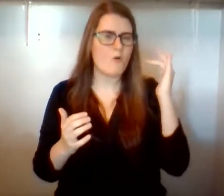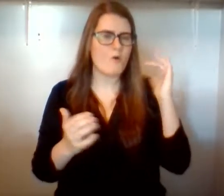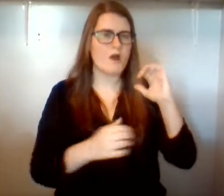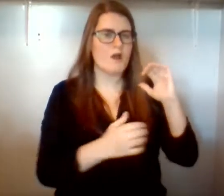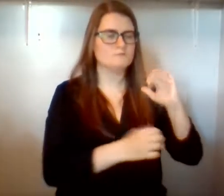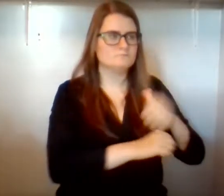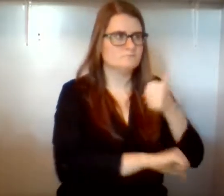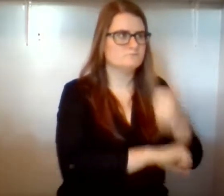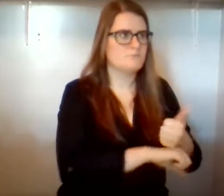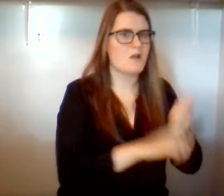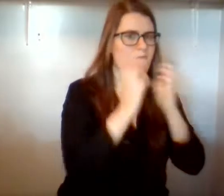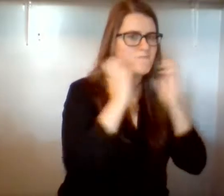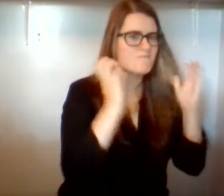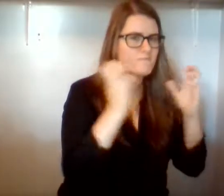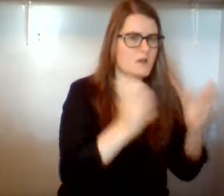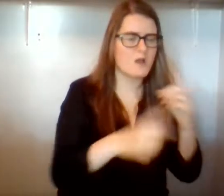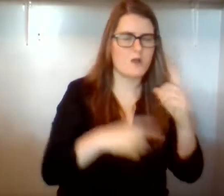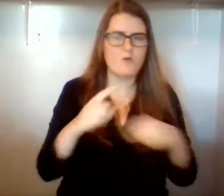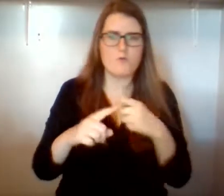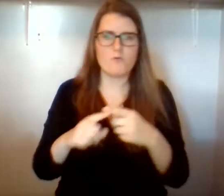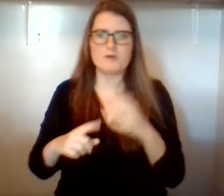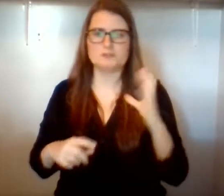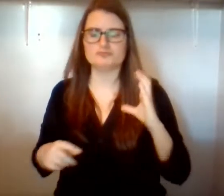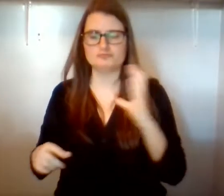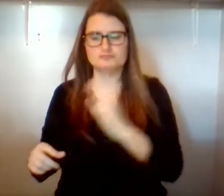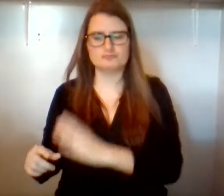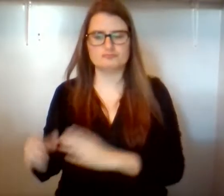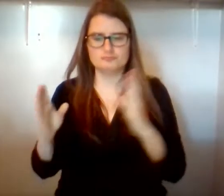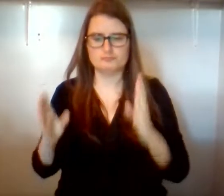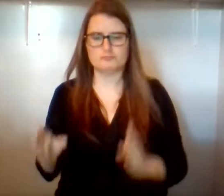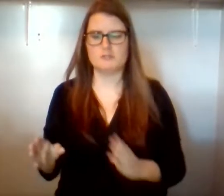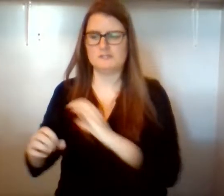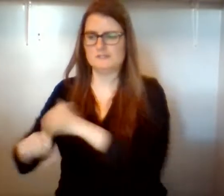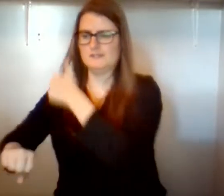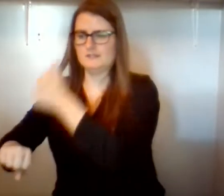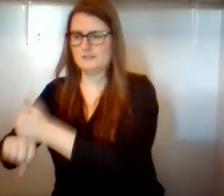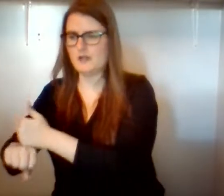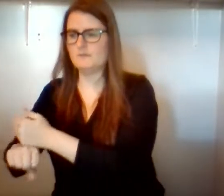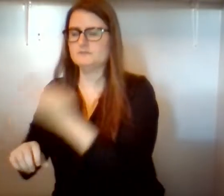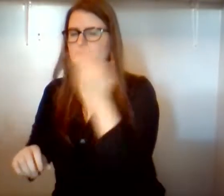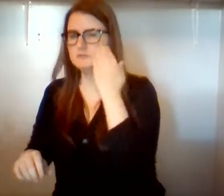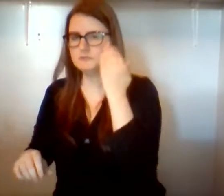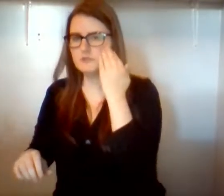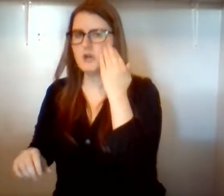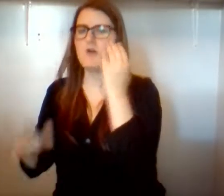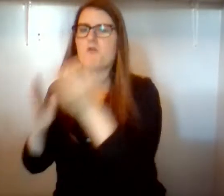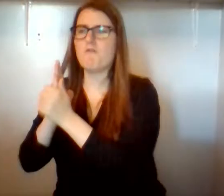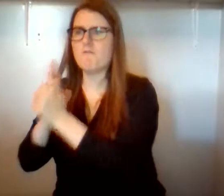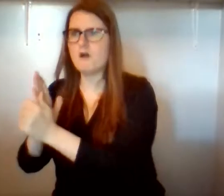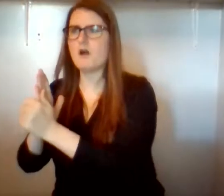we possibly even think of giving our children a bowl of bland,